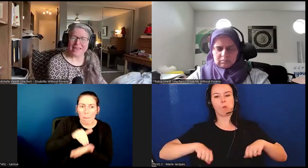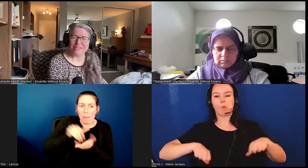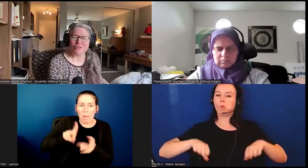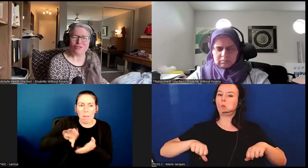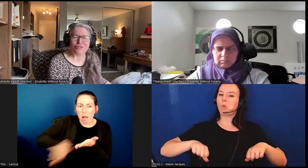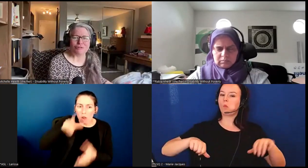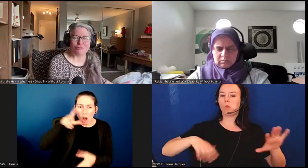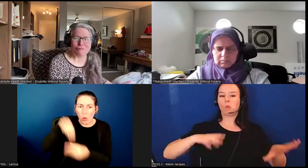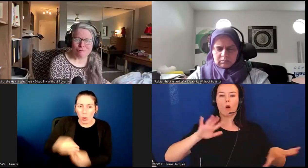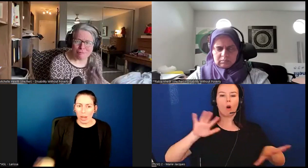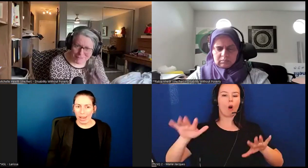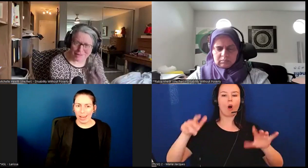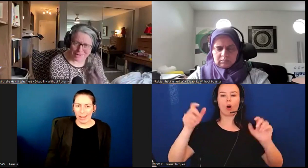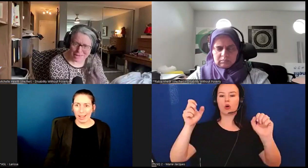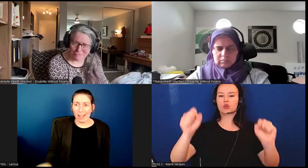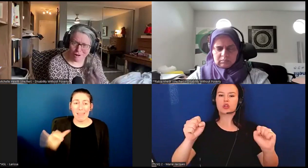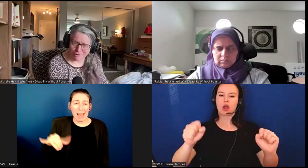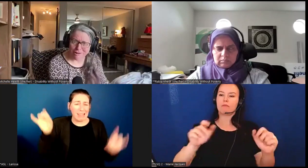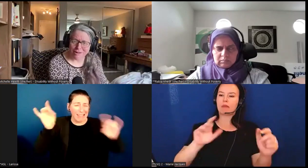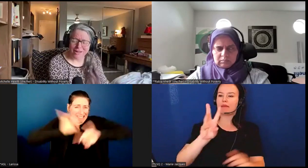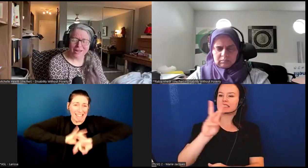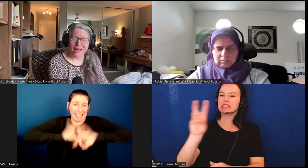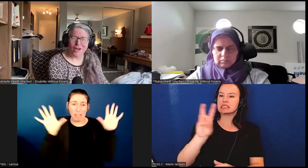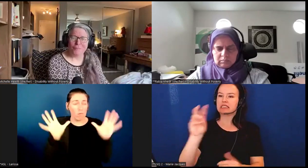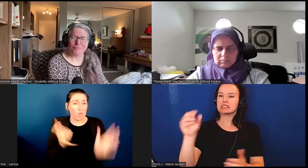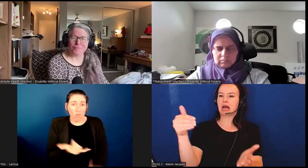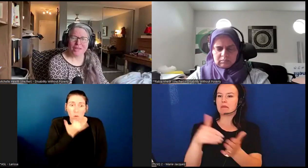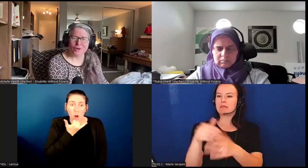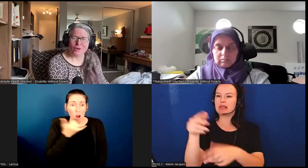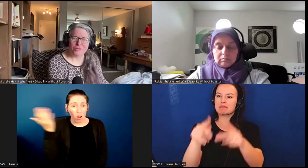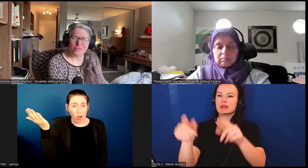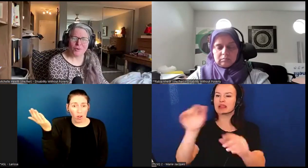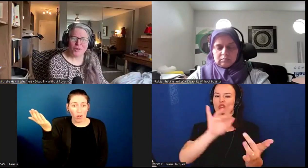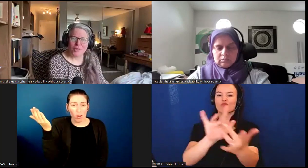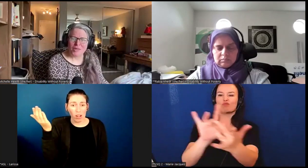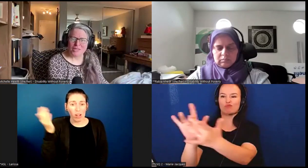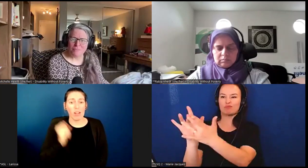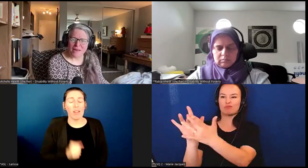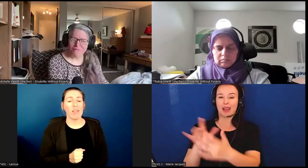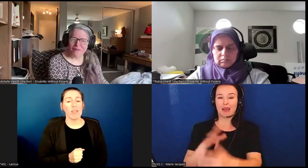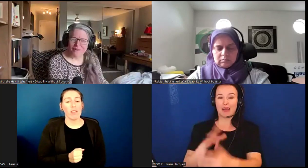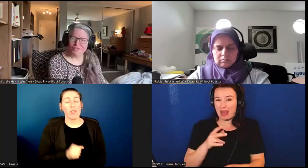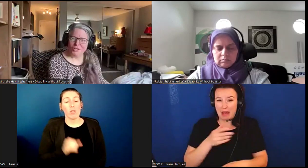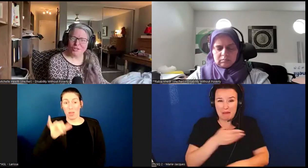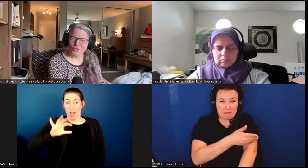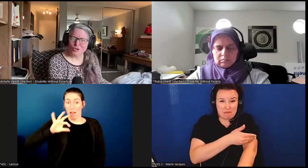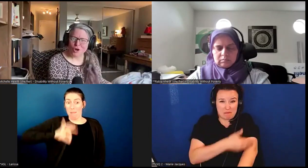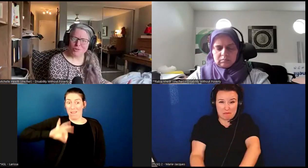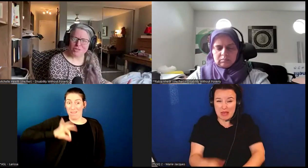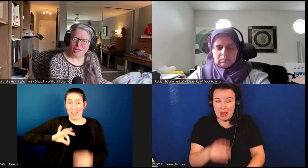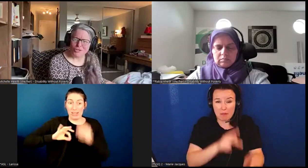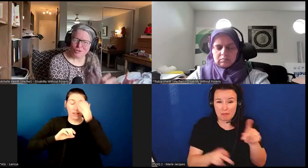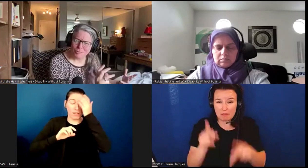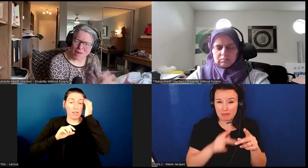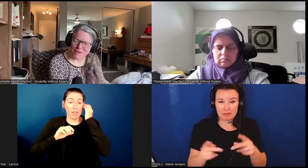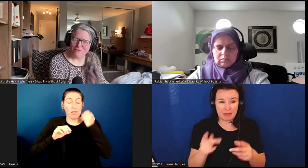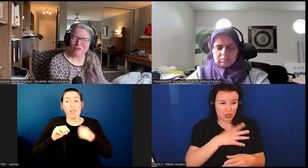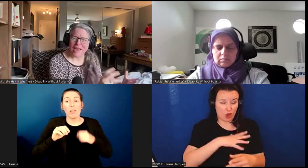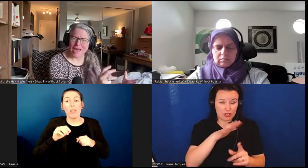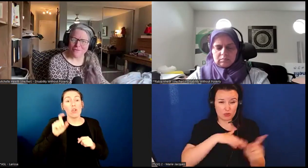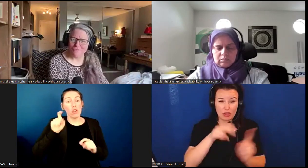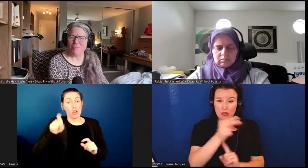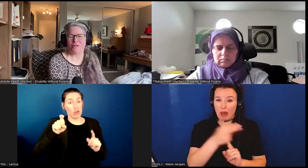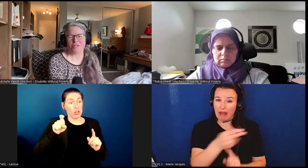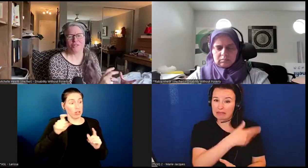that is just criminally wrong. So this benefit should go to, it should